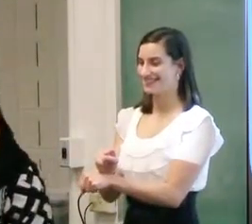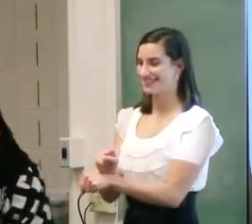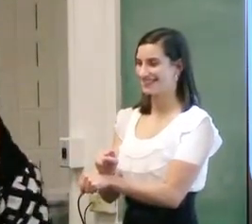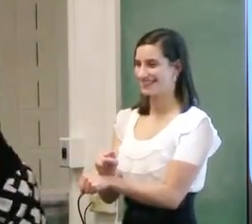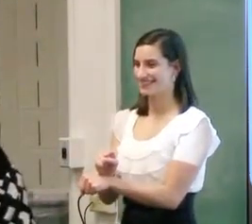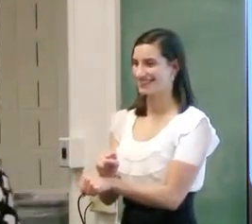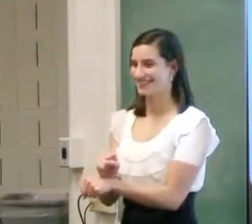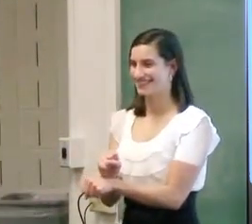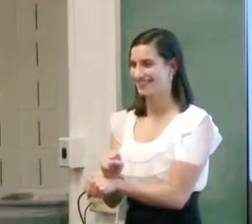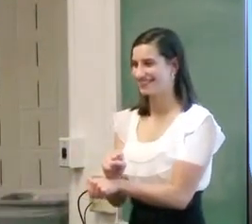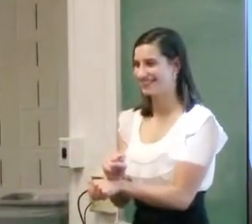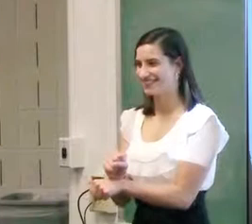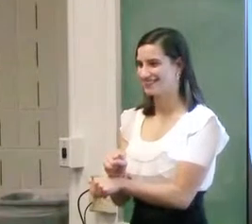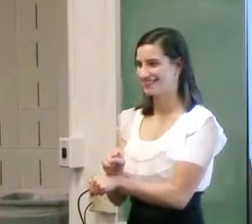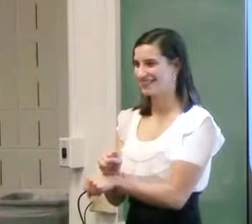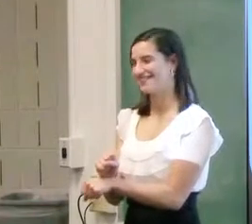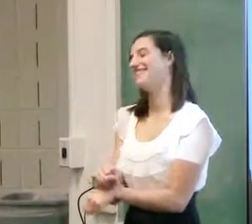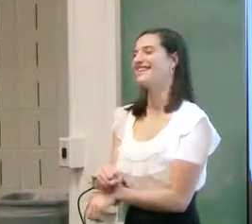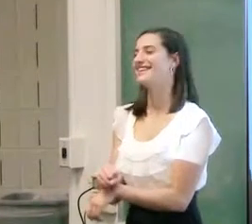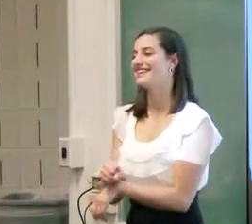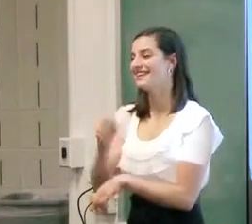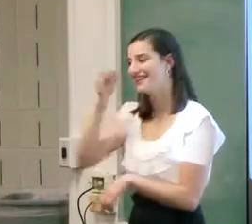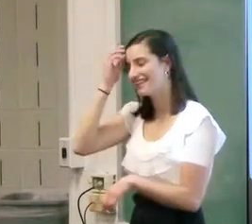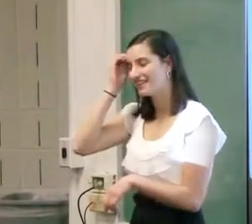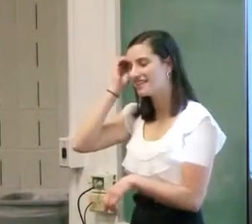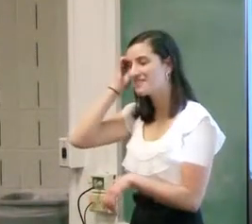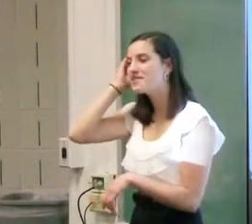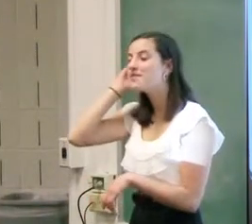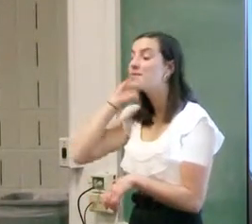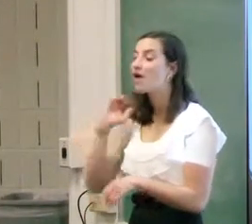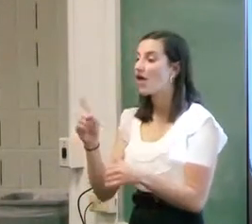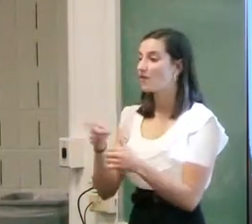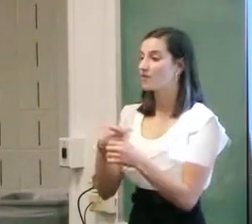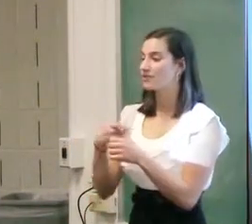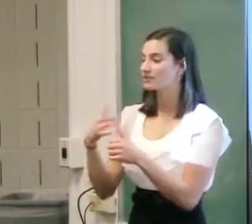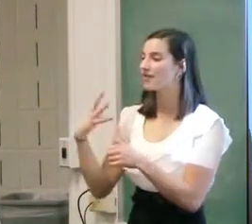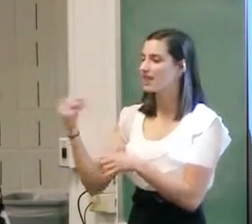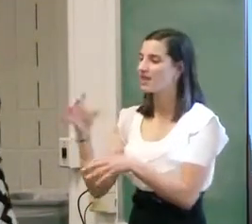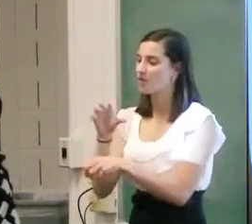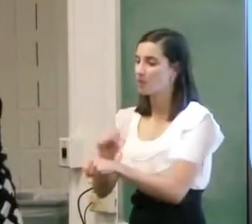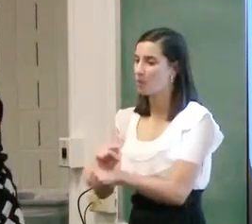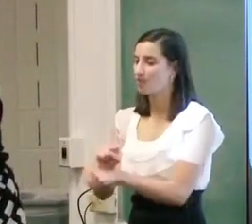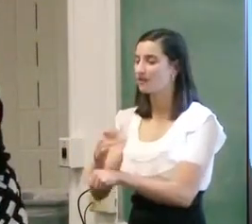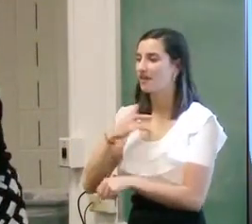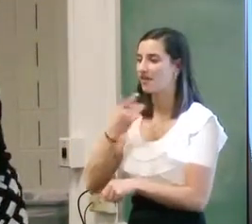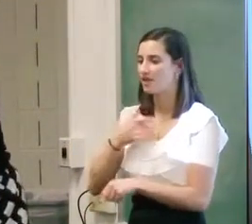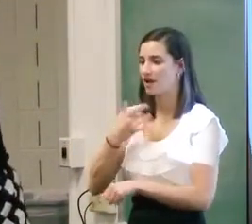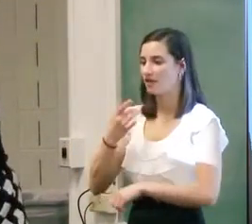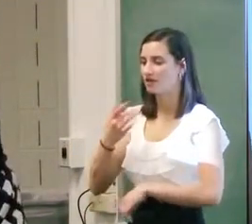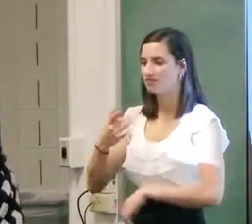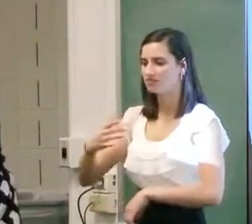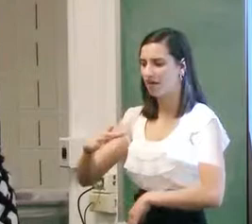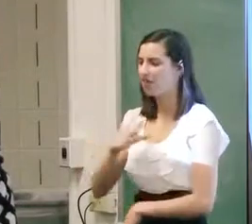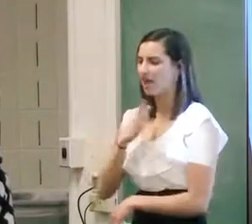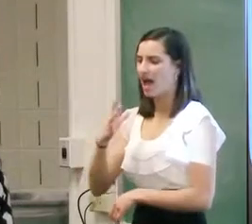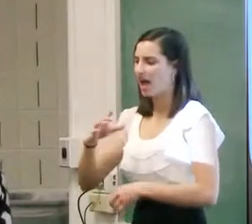I'll get to that. I'll get to the laughter. First, leaving an appointment and actually feeling like a real